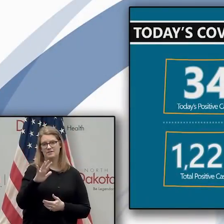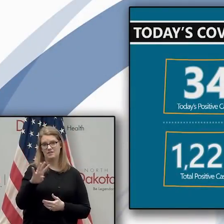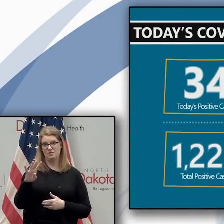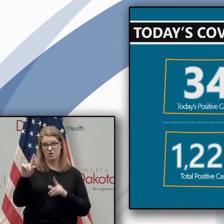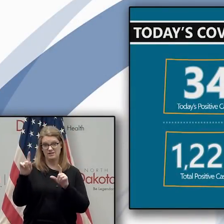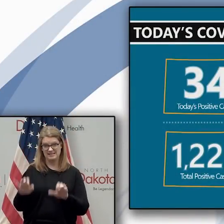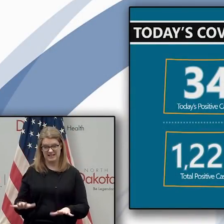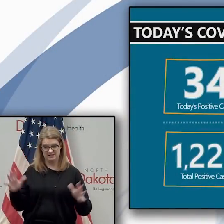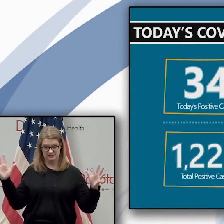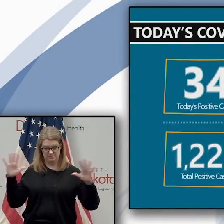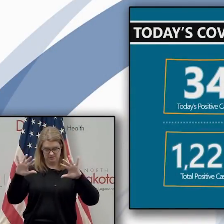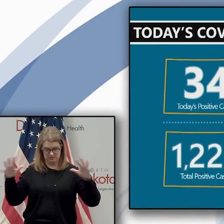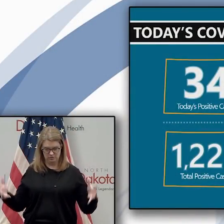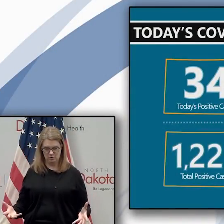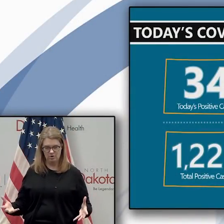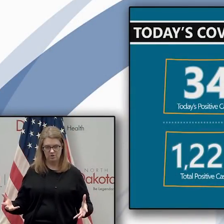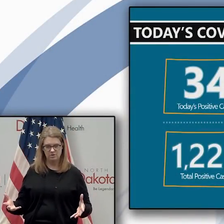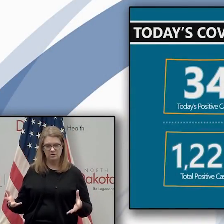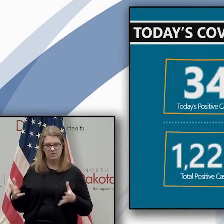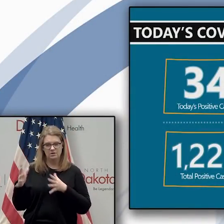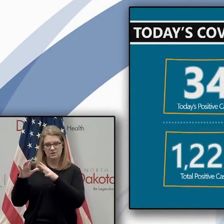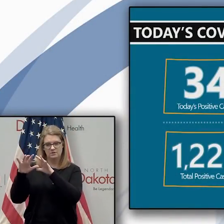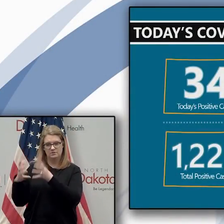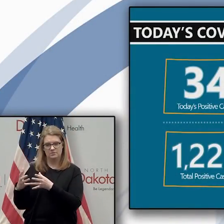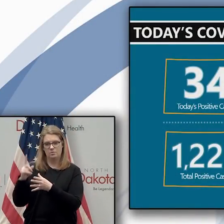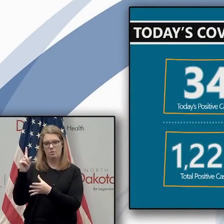34,754 tests with a total of cumulative total of